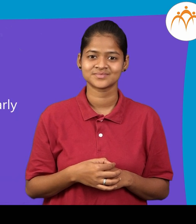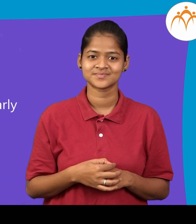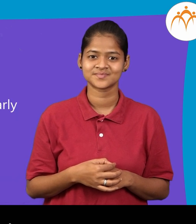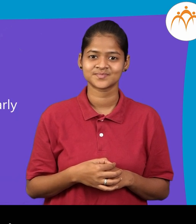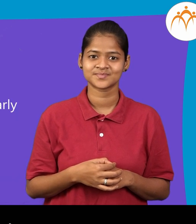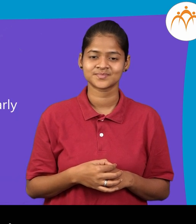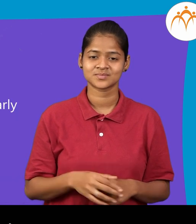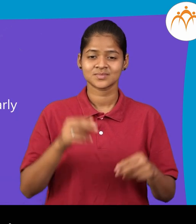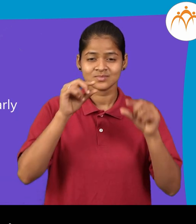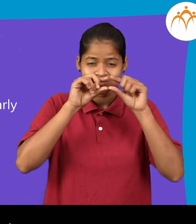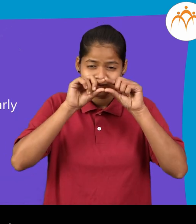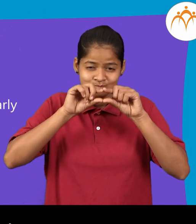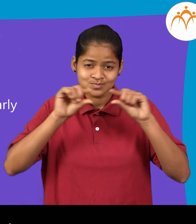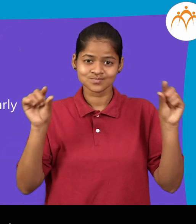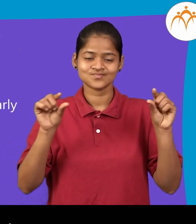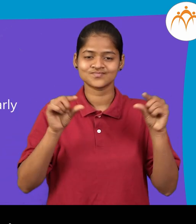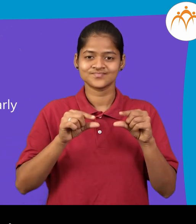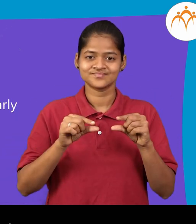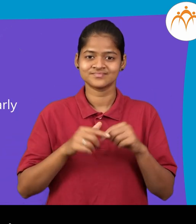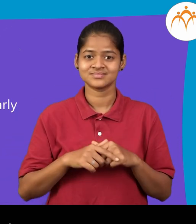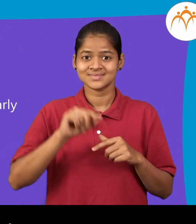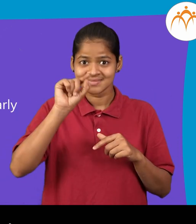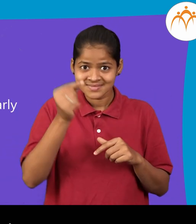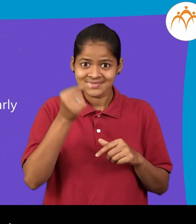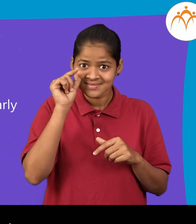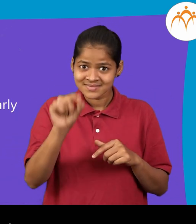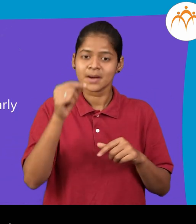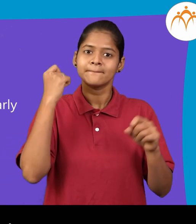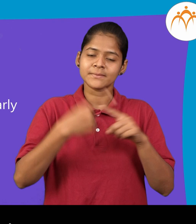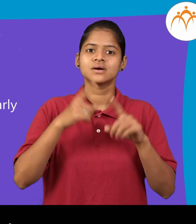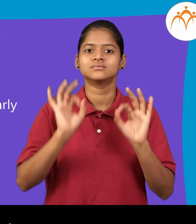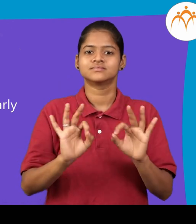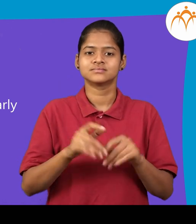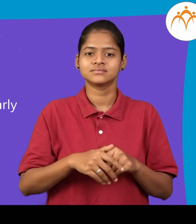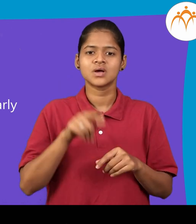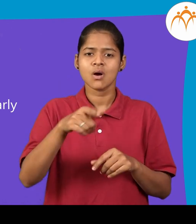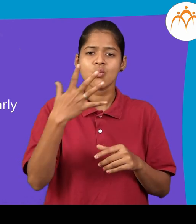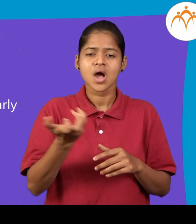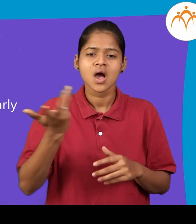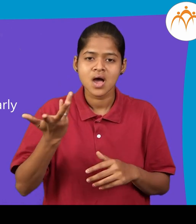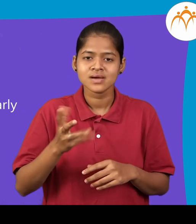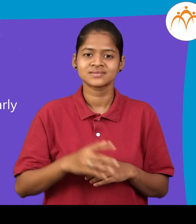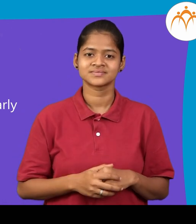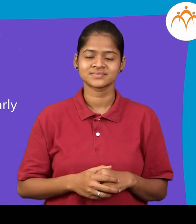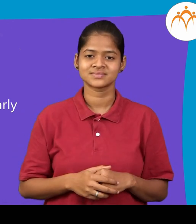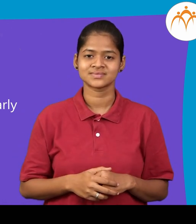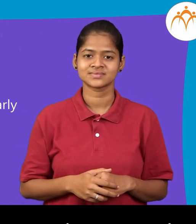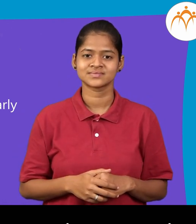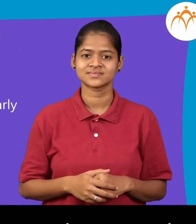Punctuate the following sentences. What do you want? Mother